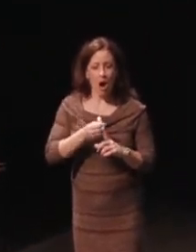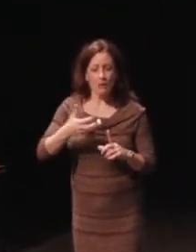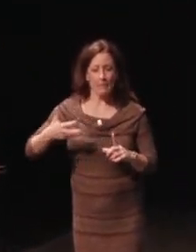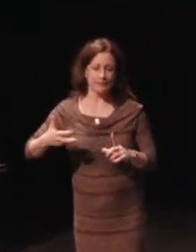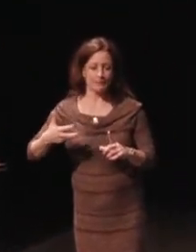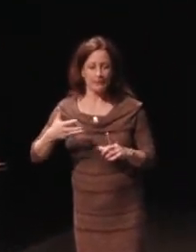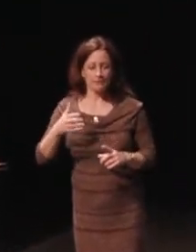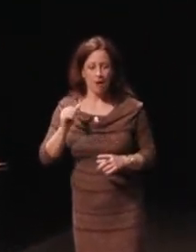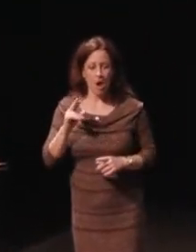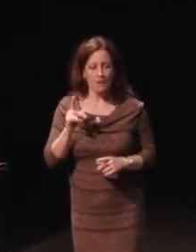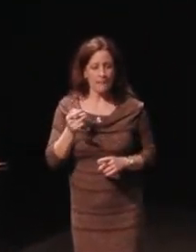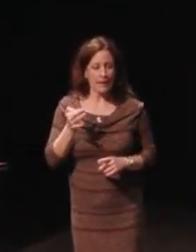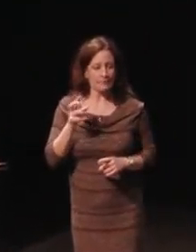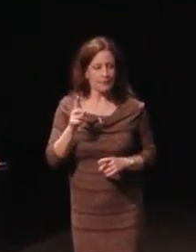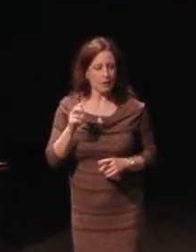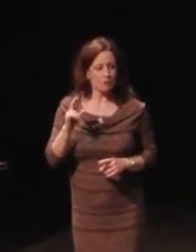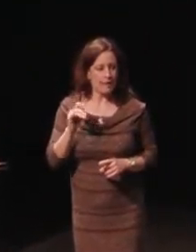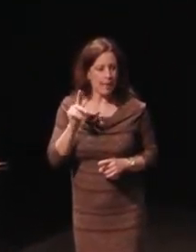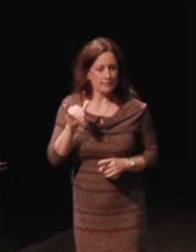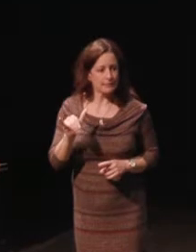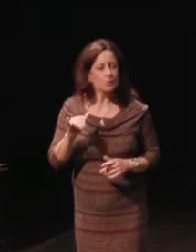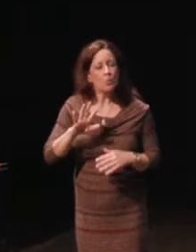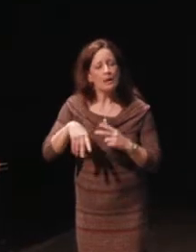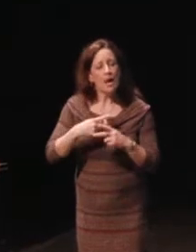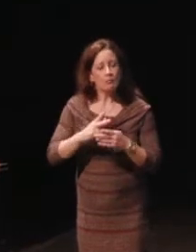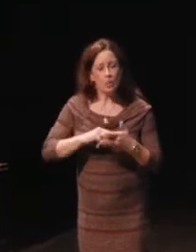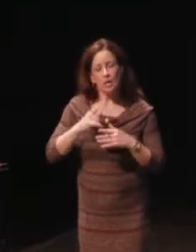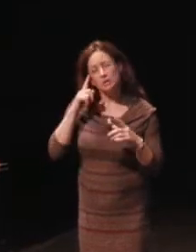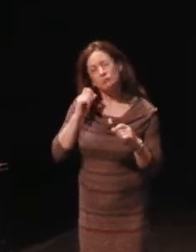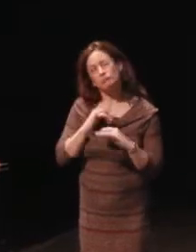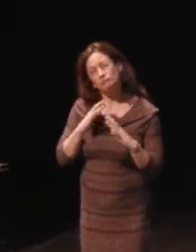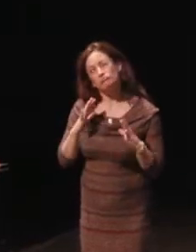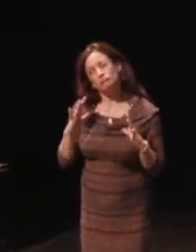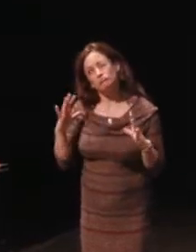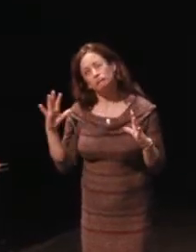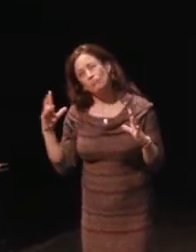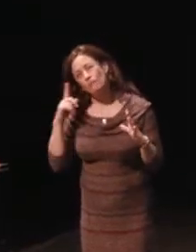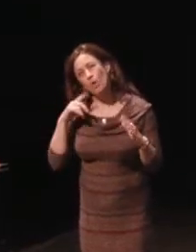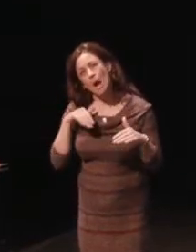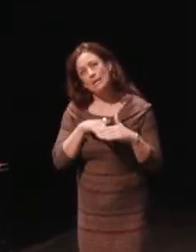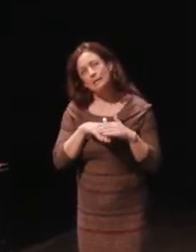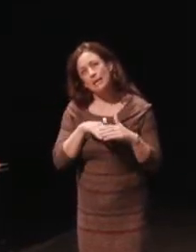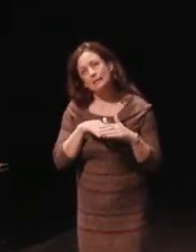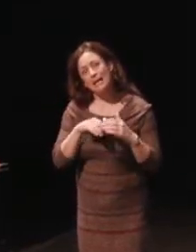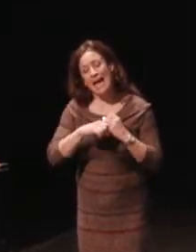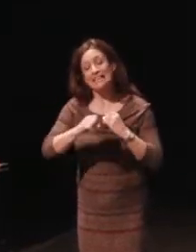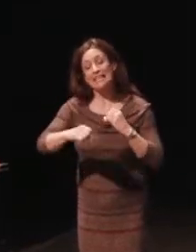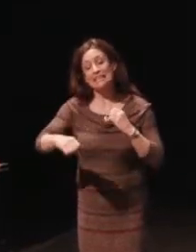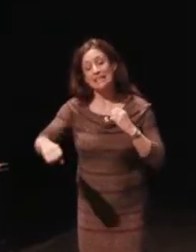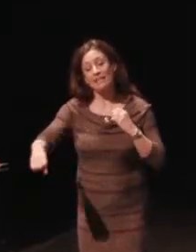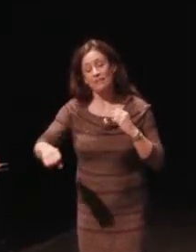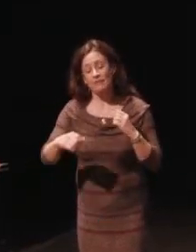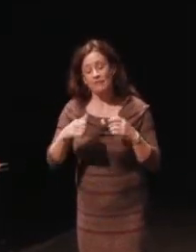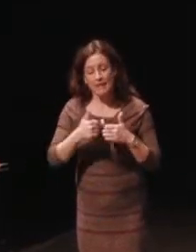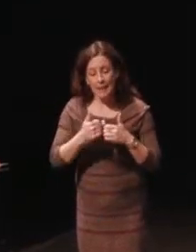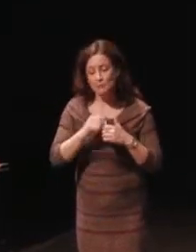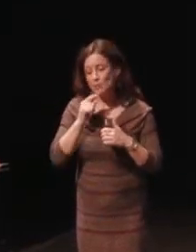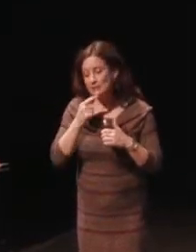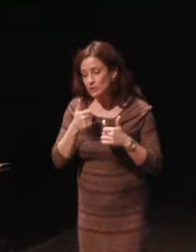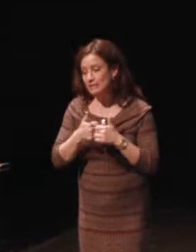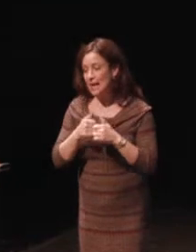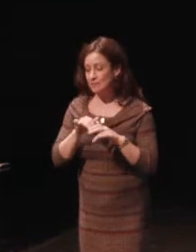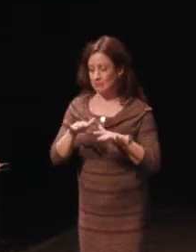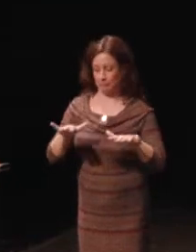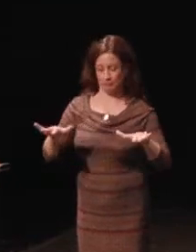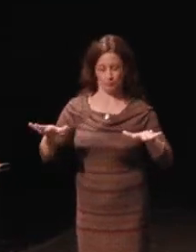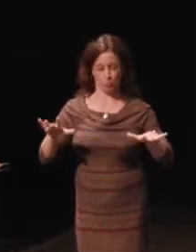projects in sort of excess of games, serious games, what are the kinds of